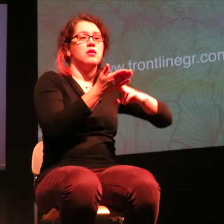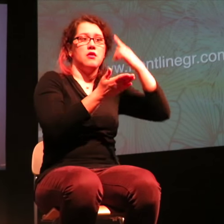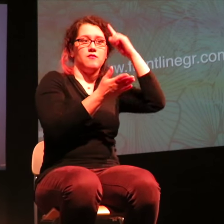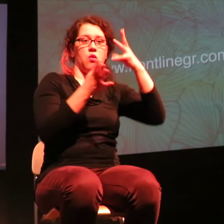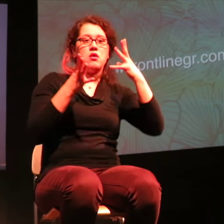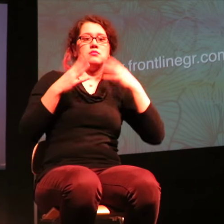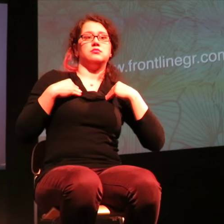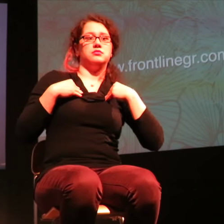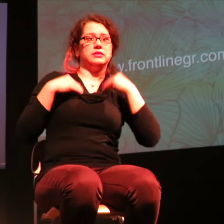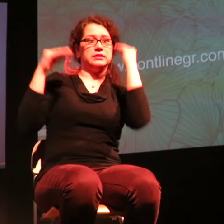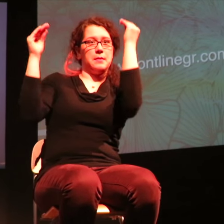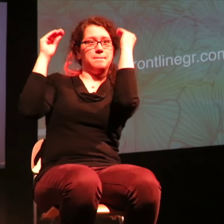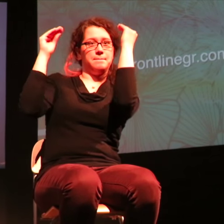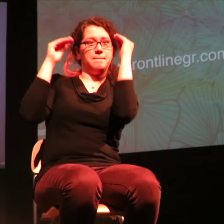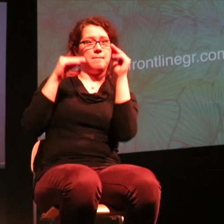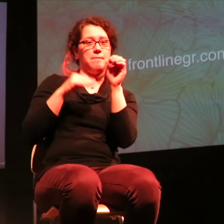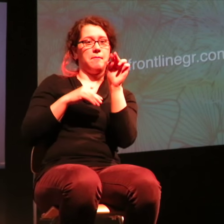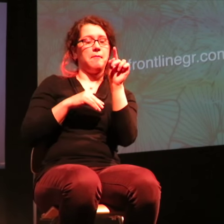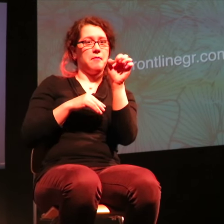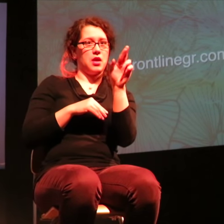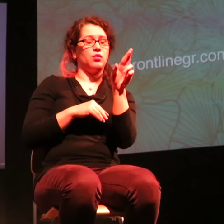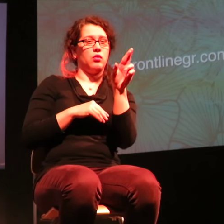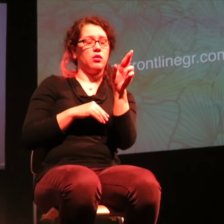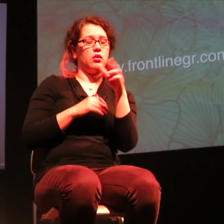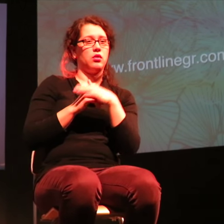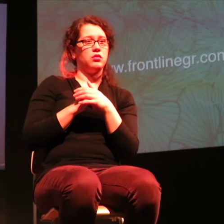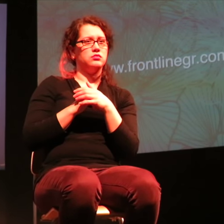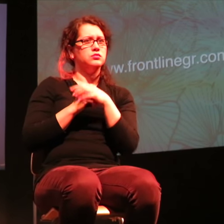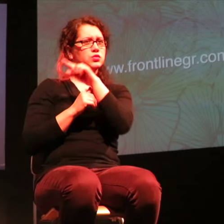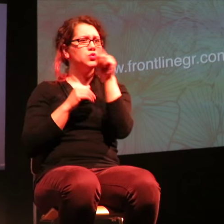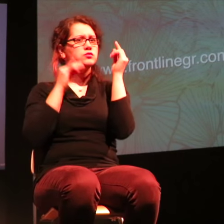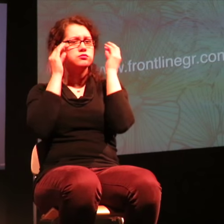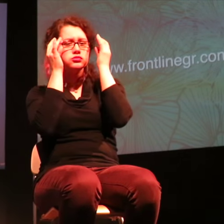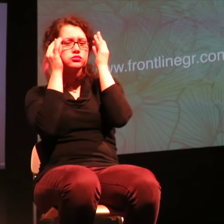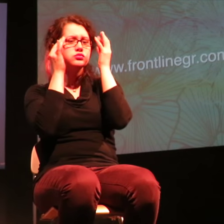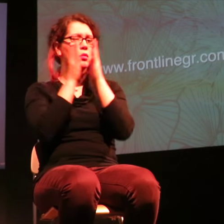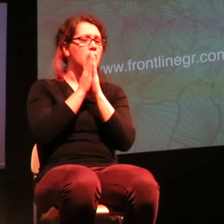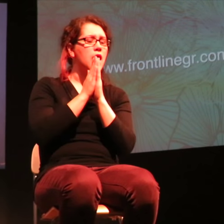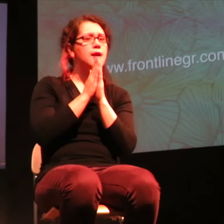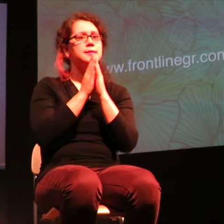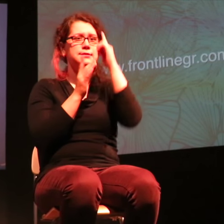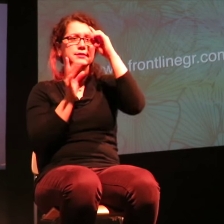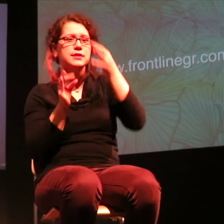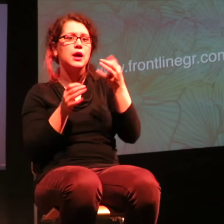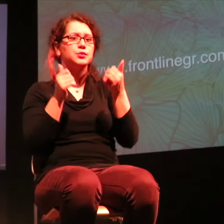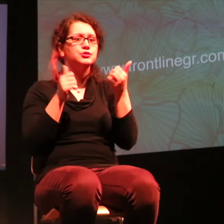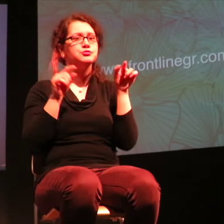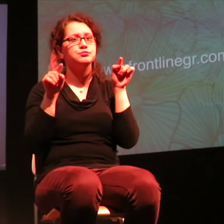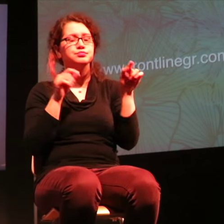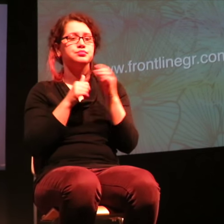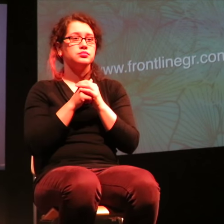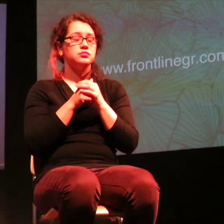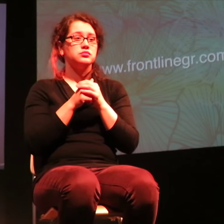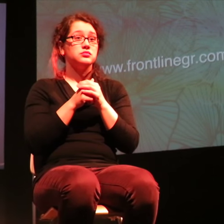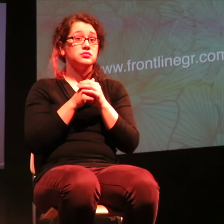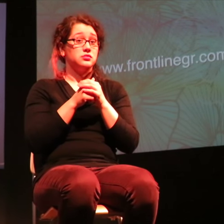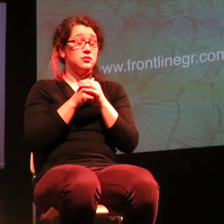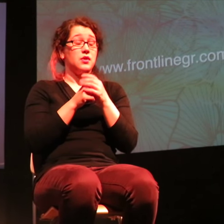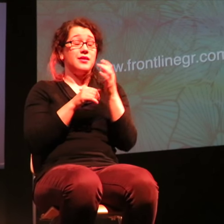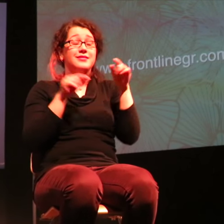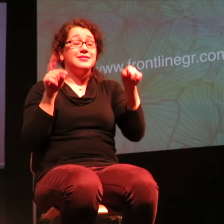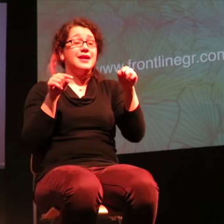you prayerfully consider that? Because we think that if we can figure this mentoring initiative out, this could be an